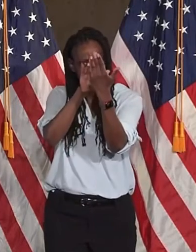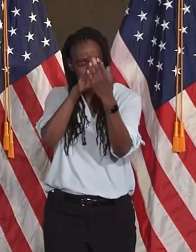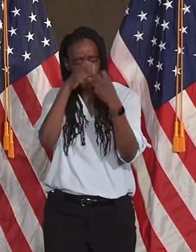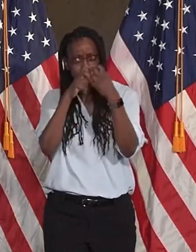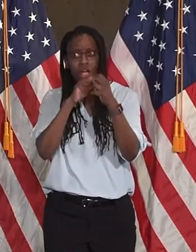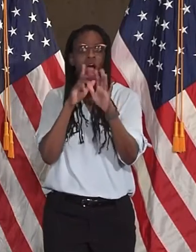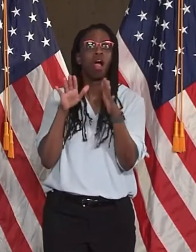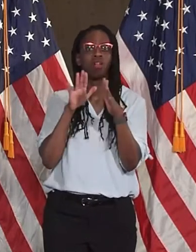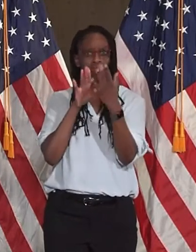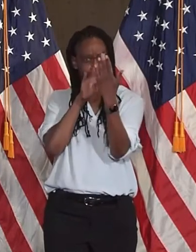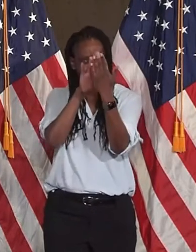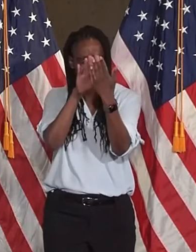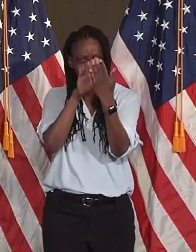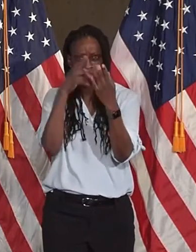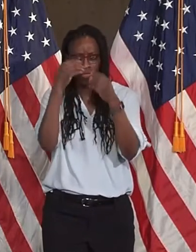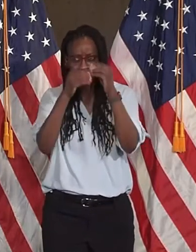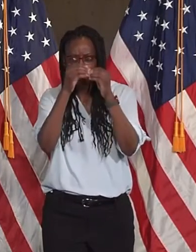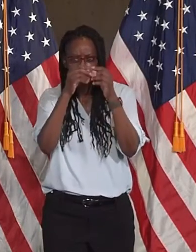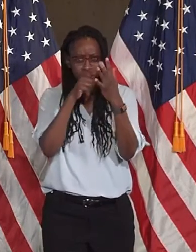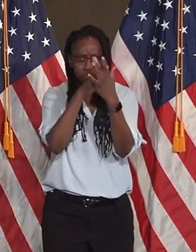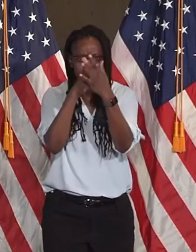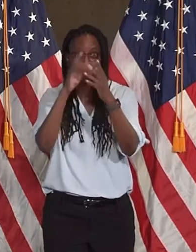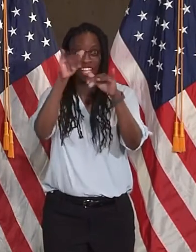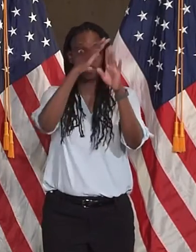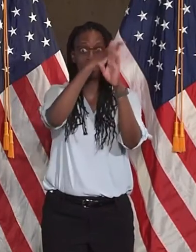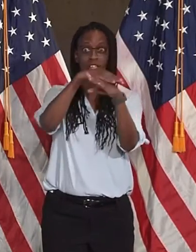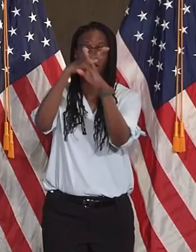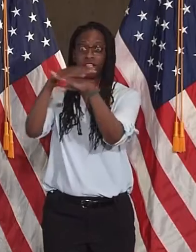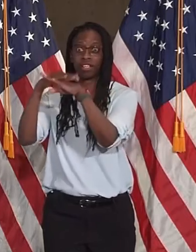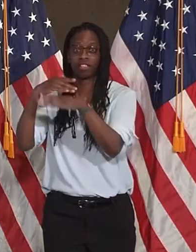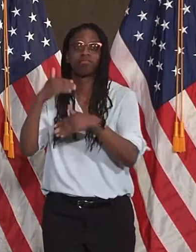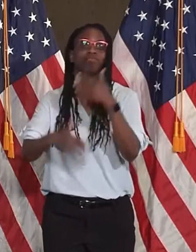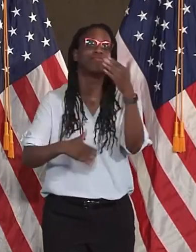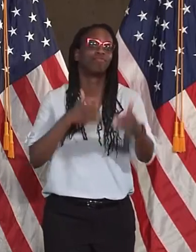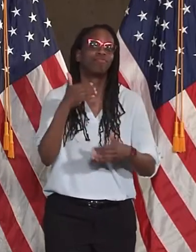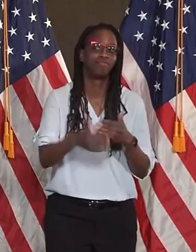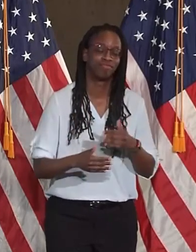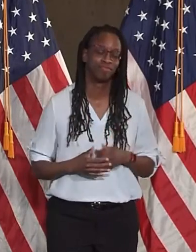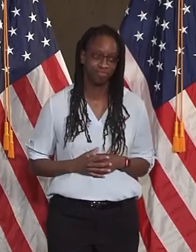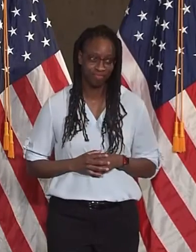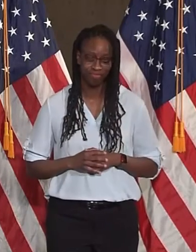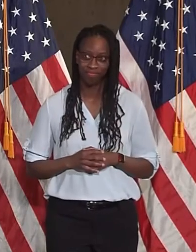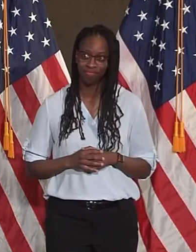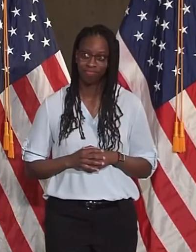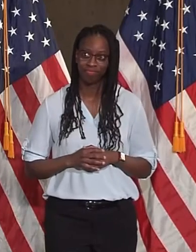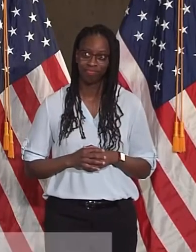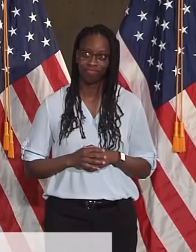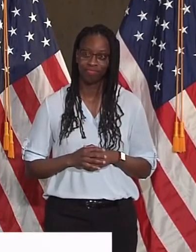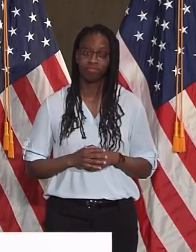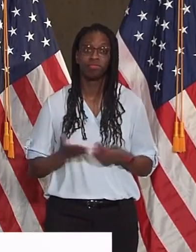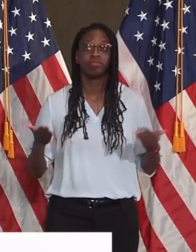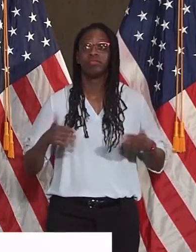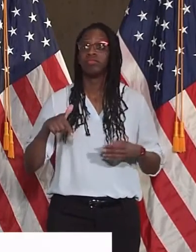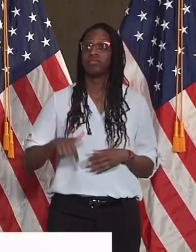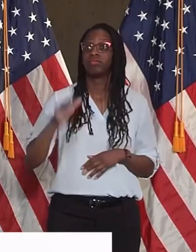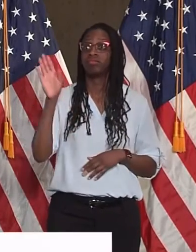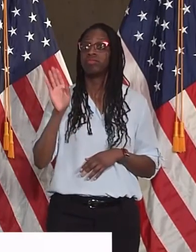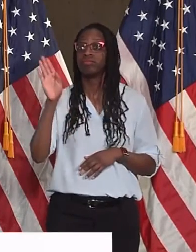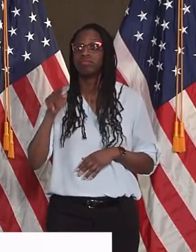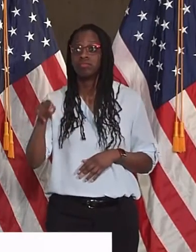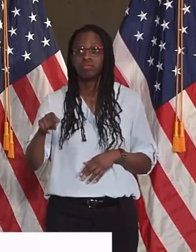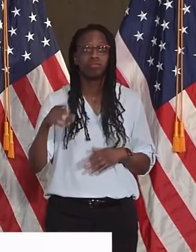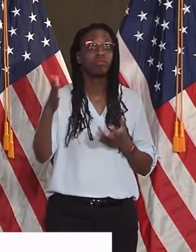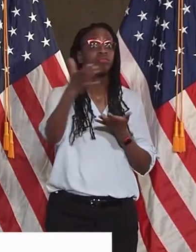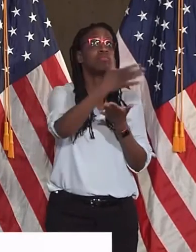Today, in the city of Boston, we have an enormous wealth gap. The median net worth for Black families is just